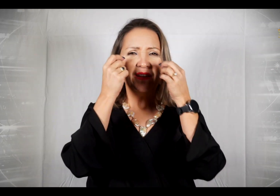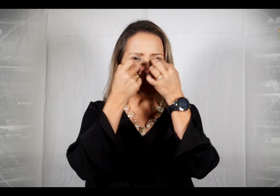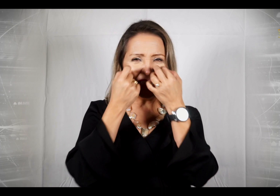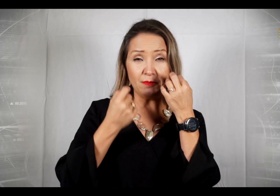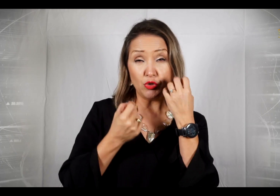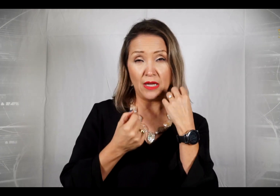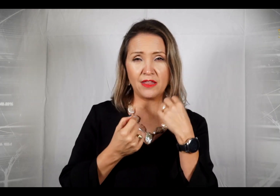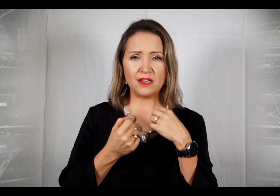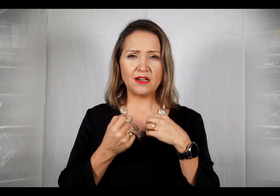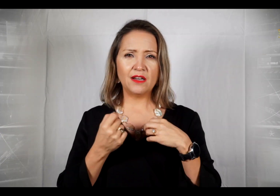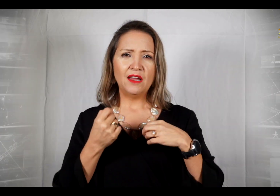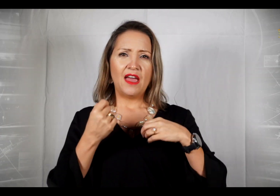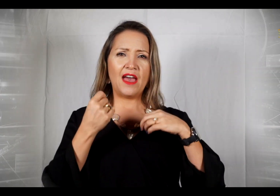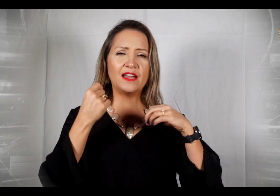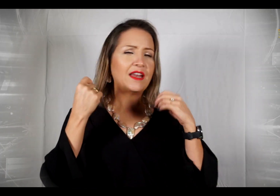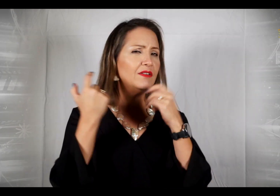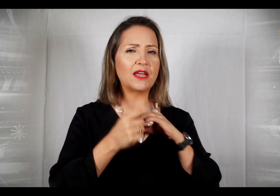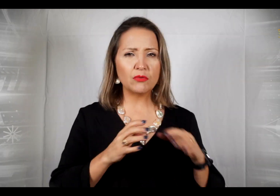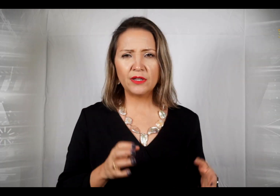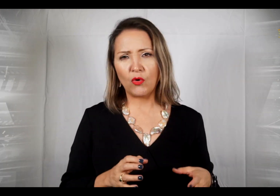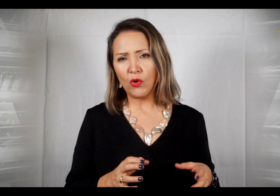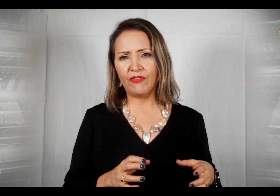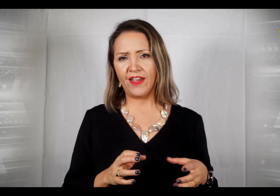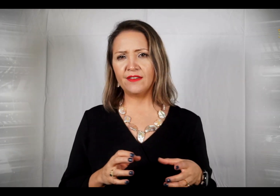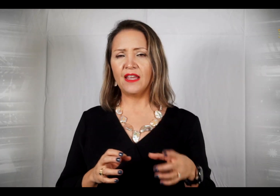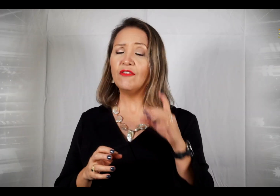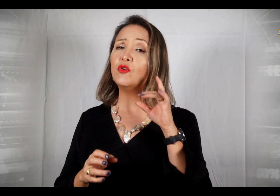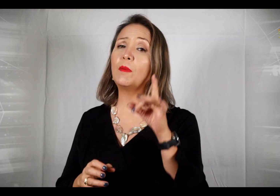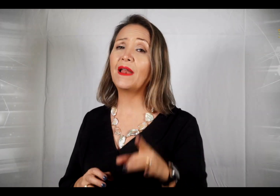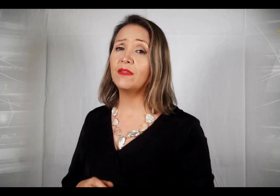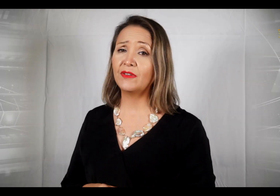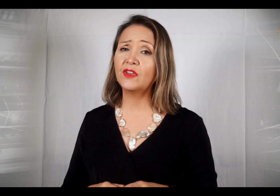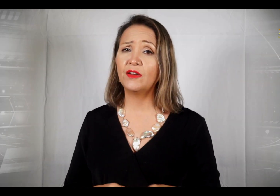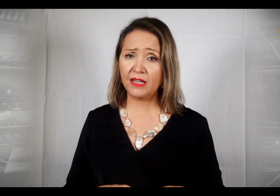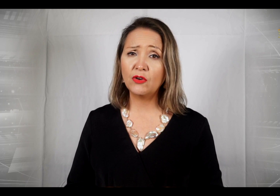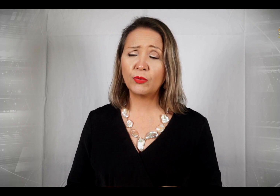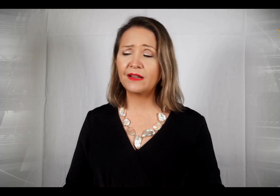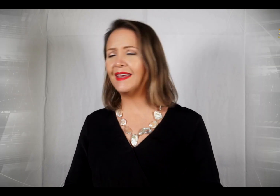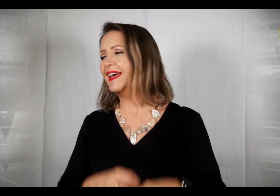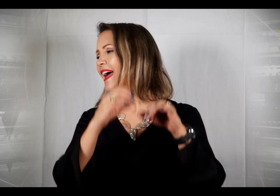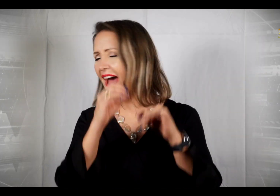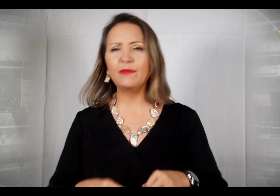stick them together and kind of like ruin the whole effect if you apply the mascara incorrectly?